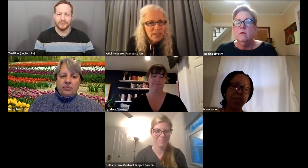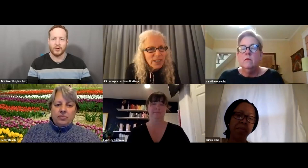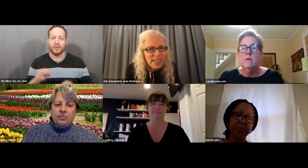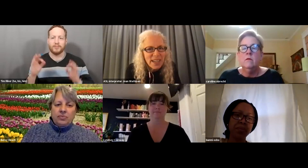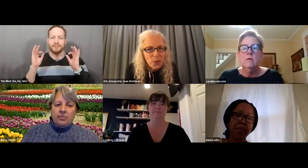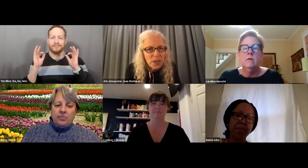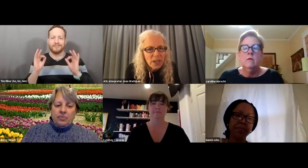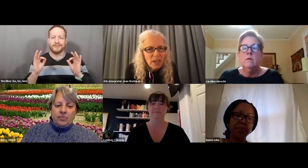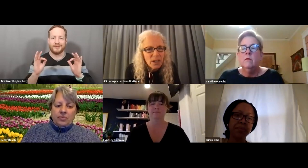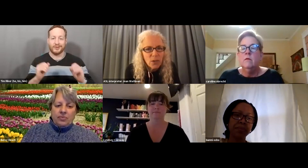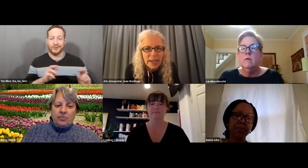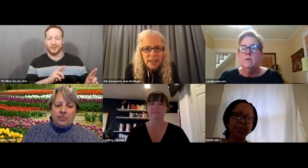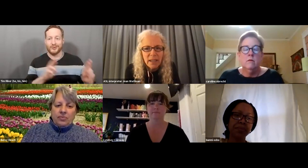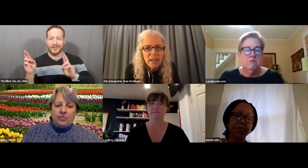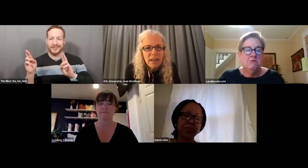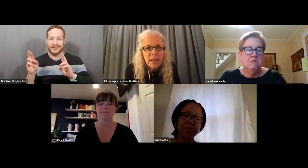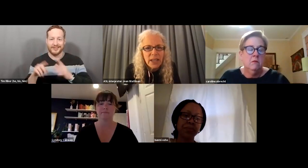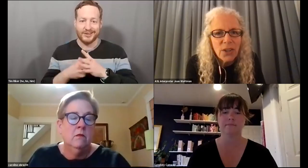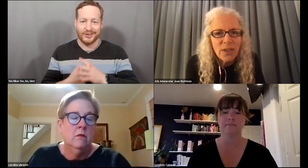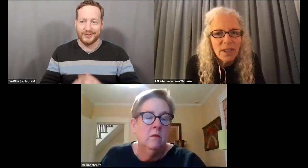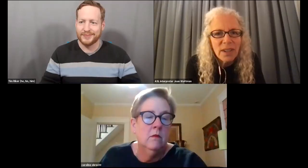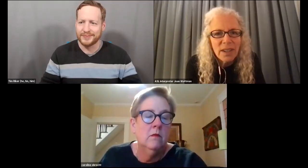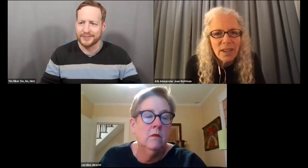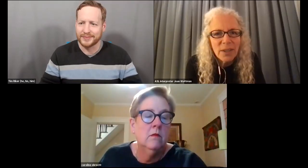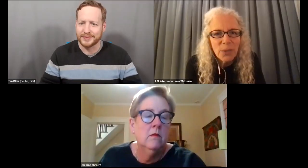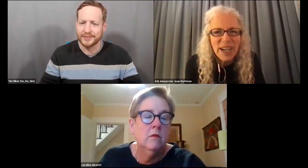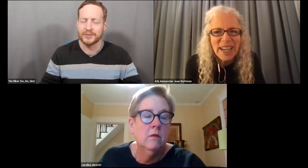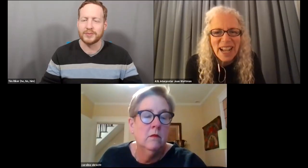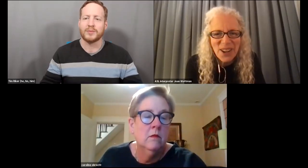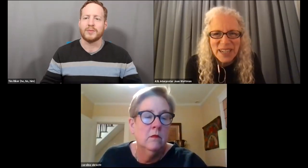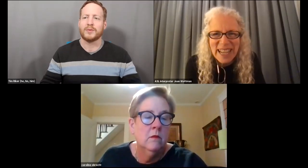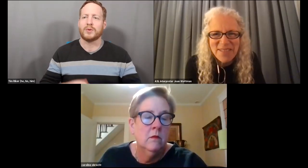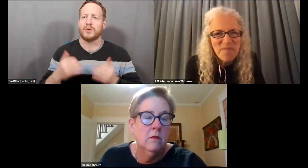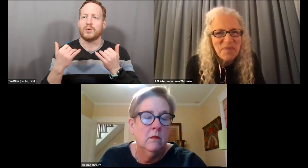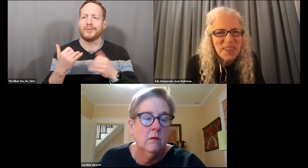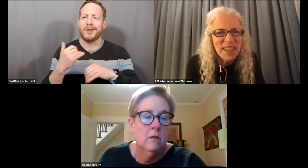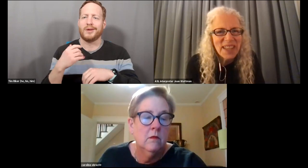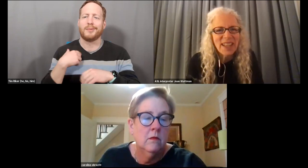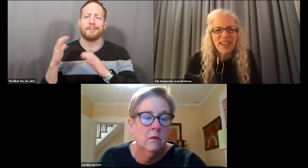Good to see everyone. Great. Thank you. We're ready to get going again.